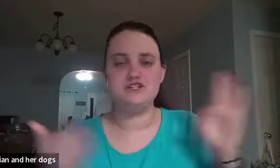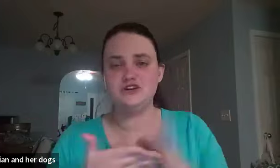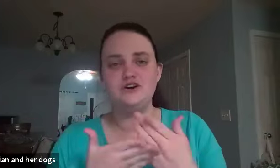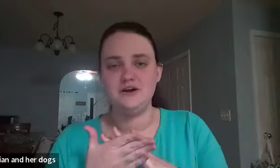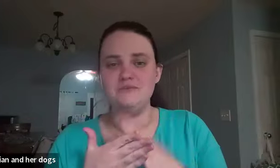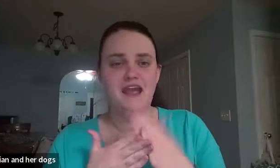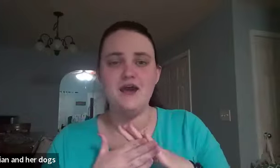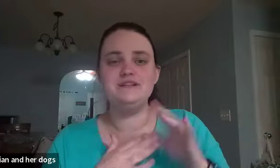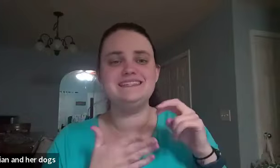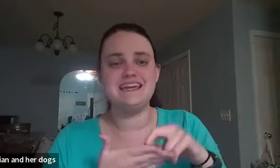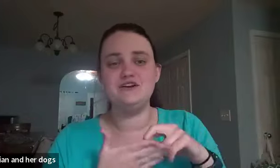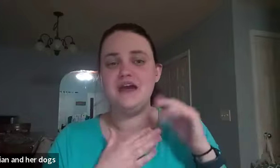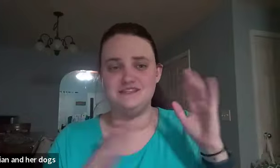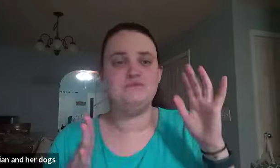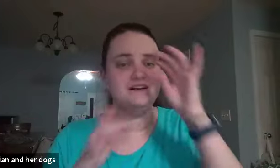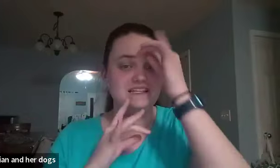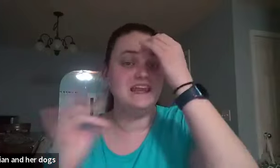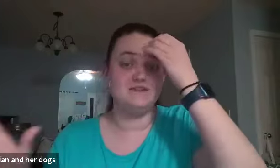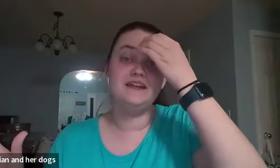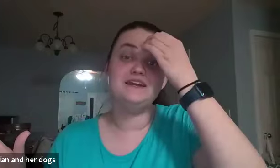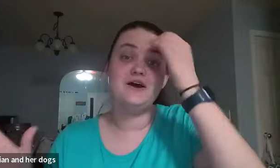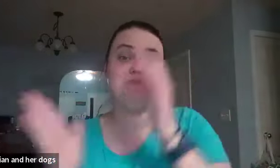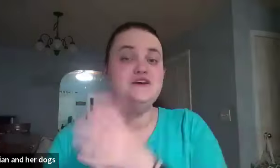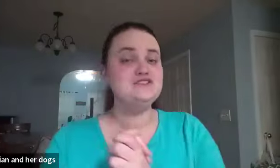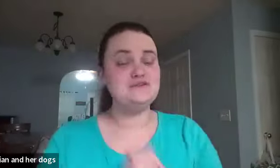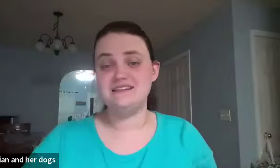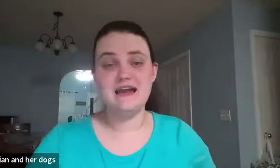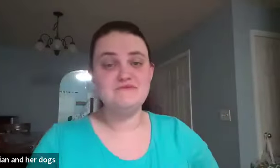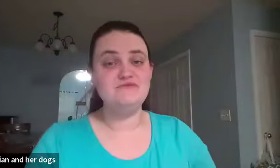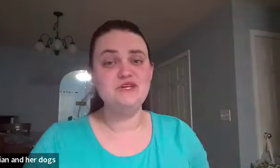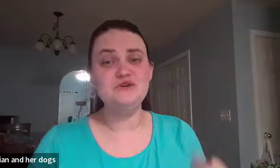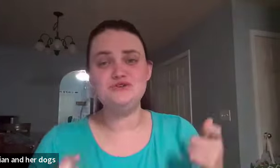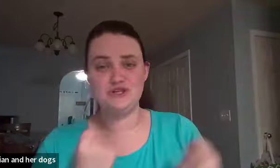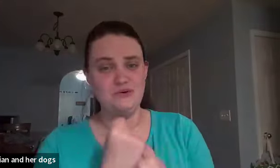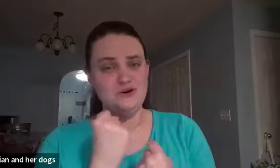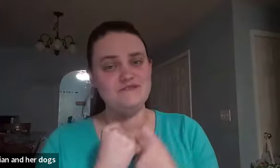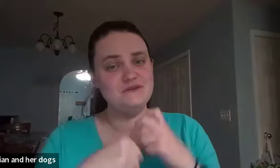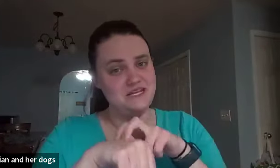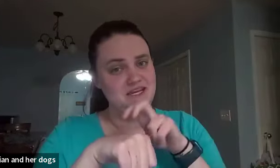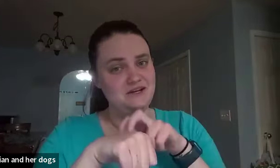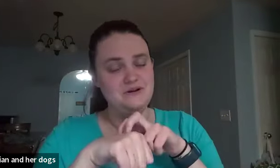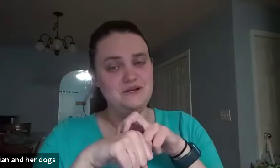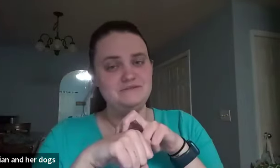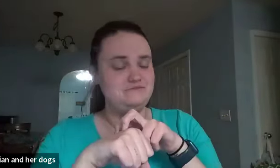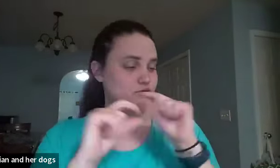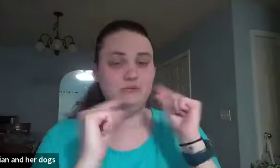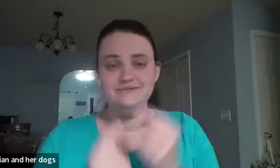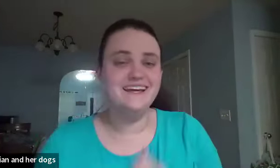different ways you can cook them. Like I would stand on that soapbox and never let it go. So yes, I'm a huge supporter of the potato group. You would